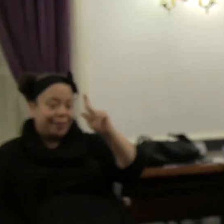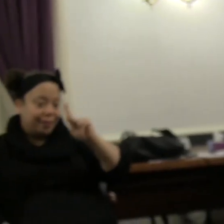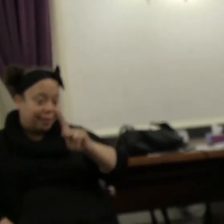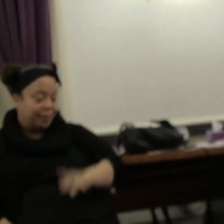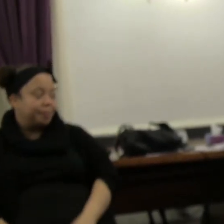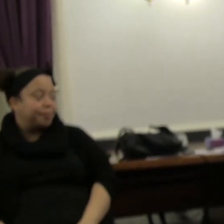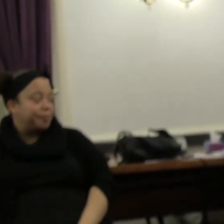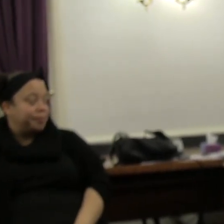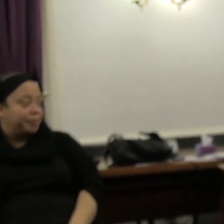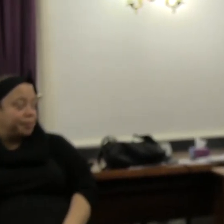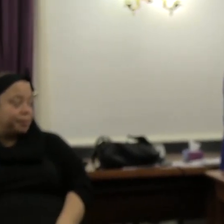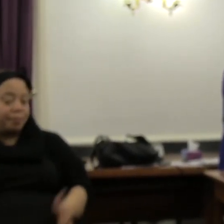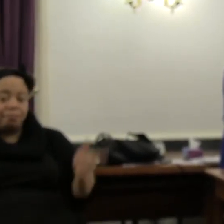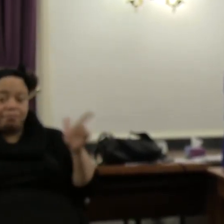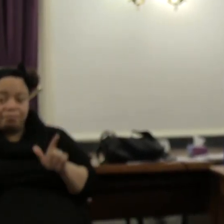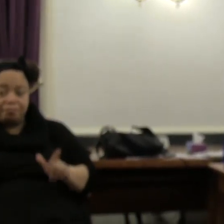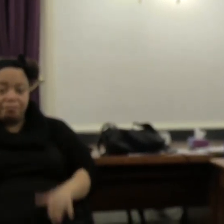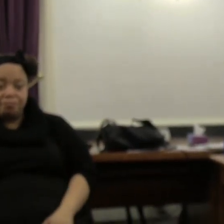And